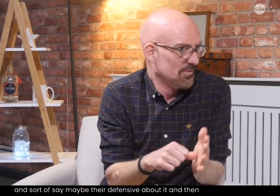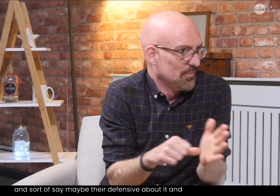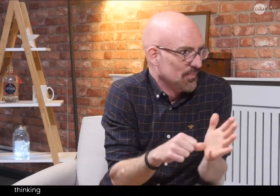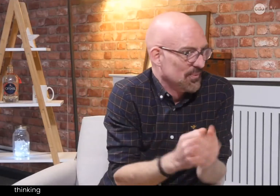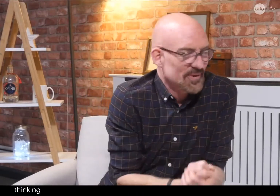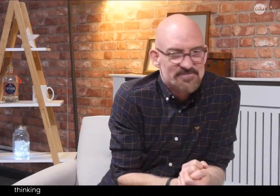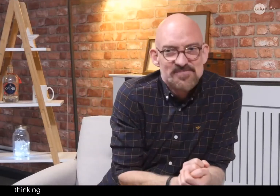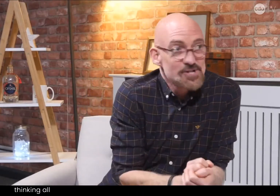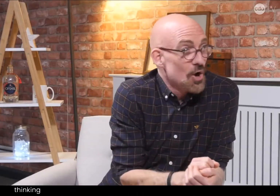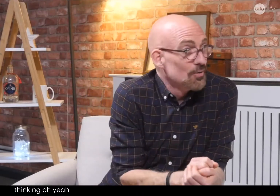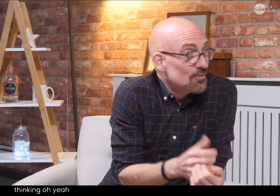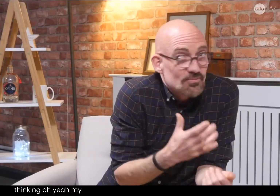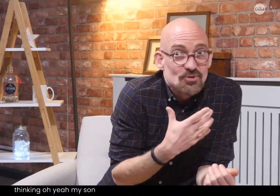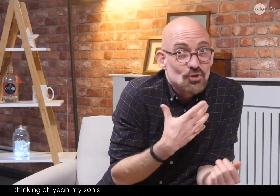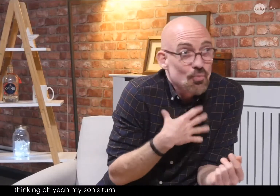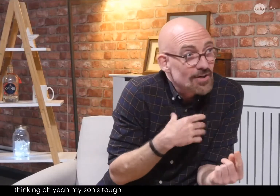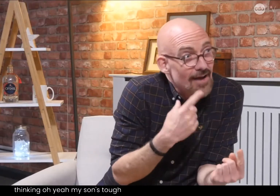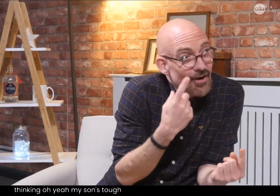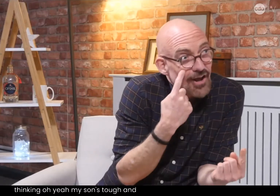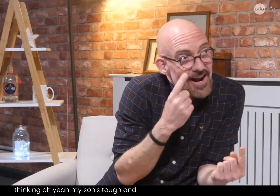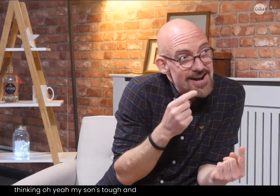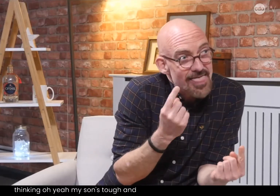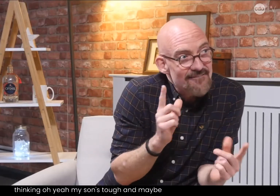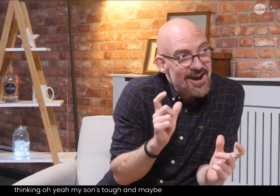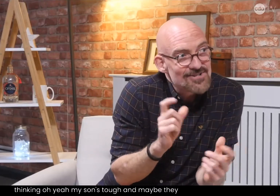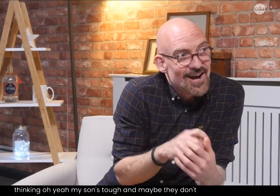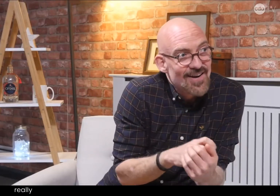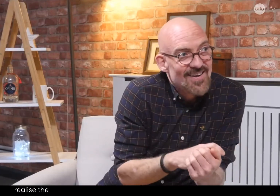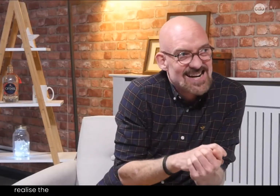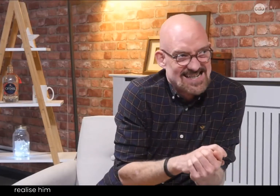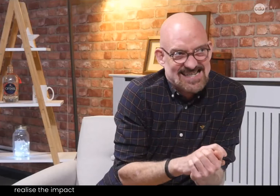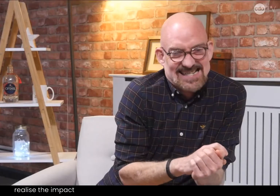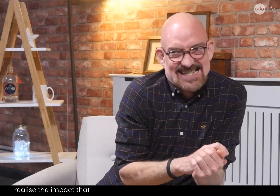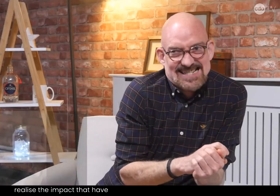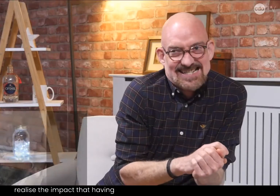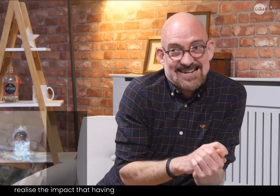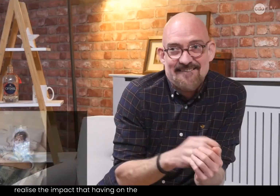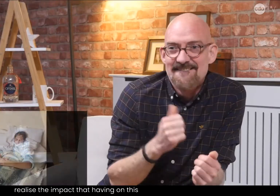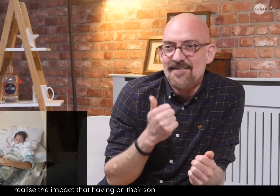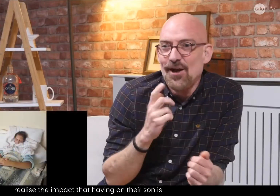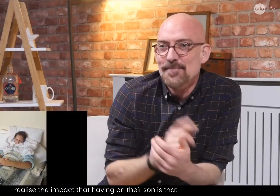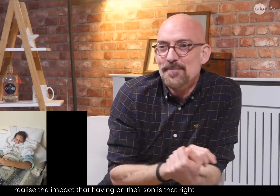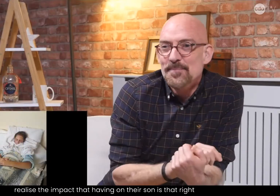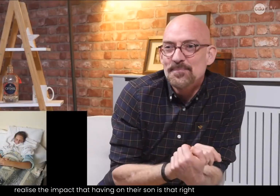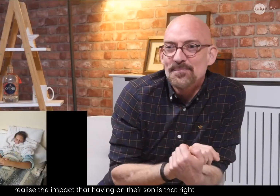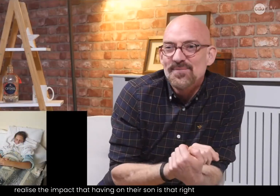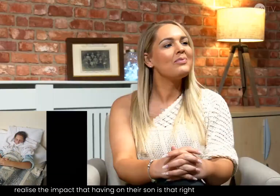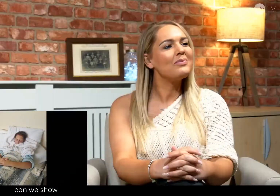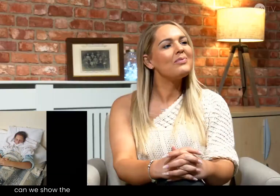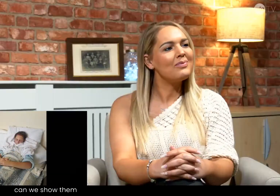son's tough, and maybe they don't realise the impact that that's having on their son. Is that right? Can we show them the next photo?